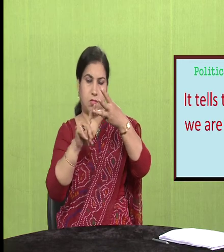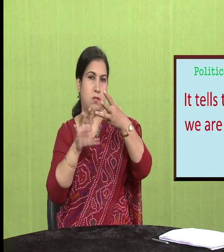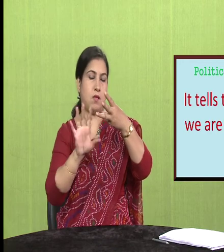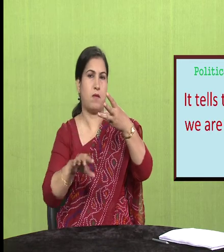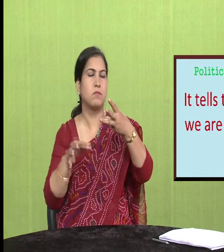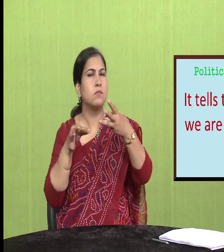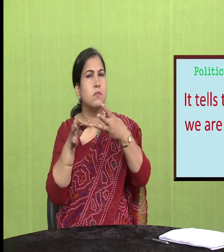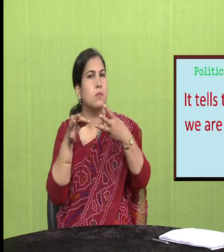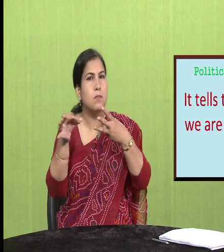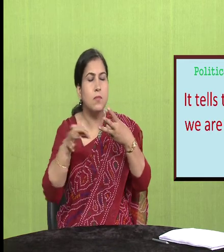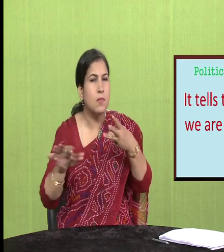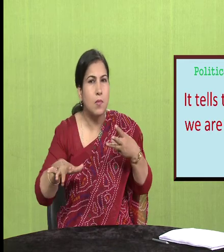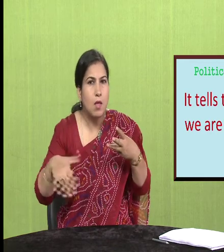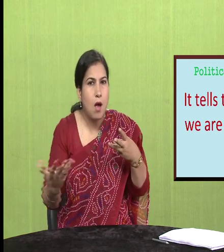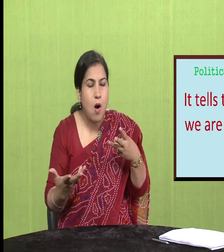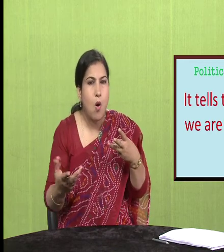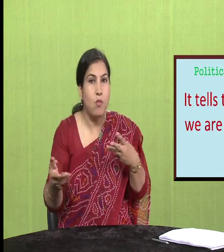that how we are ruled.